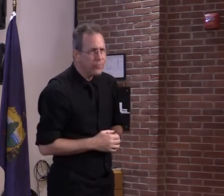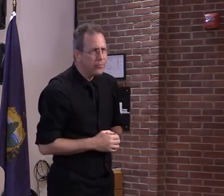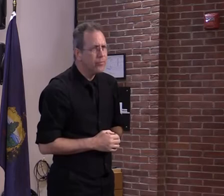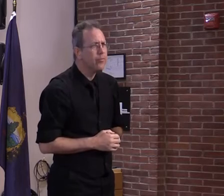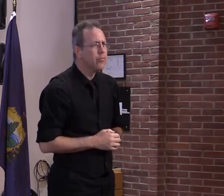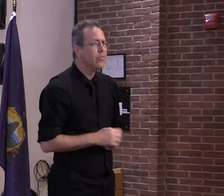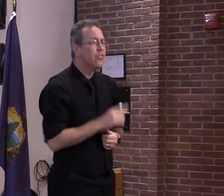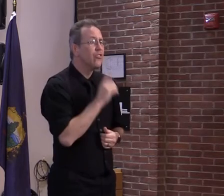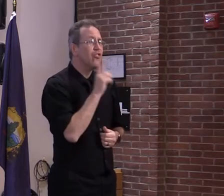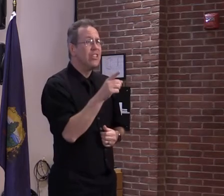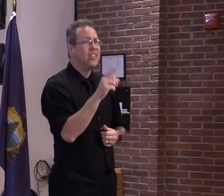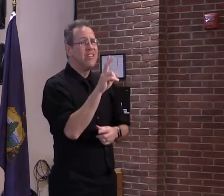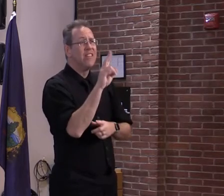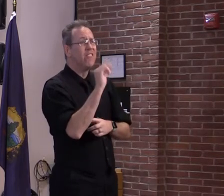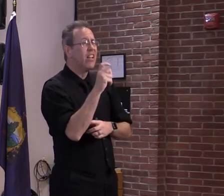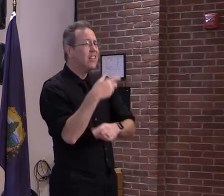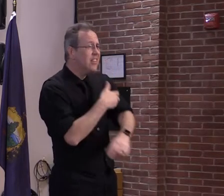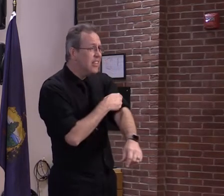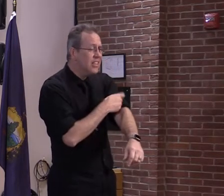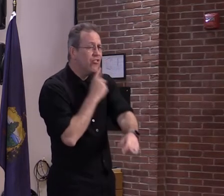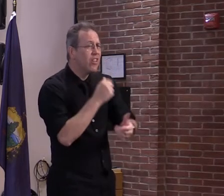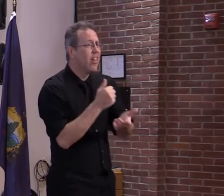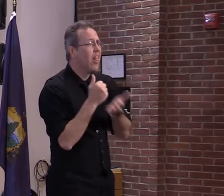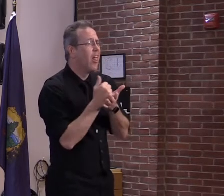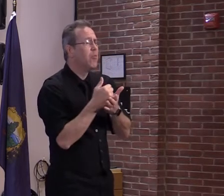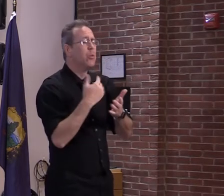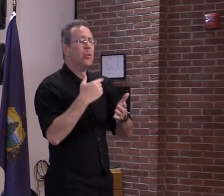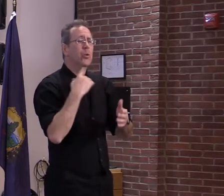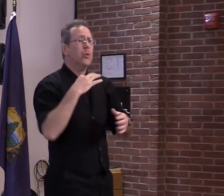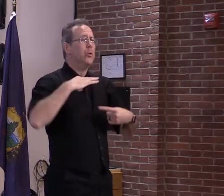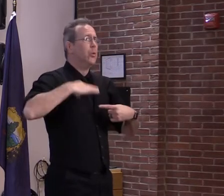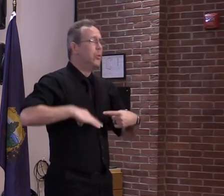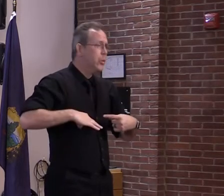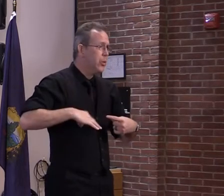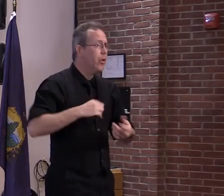supports that it's done well across a very broad population.